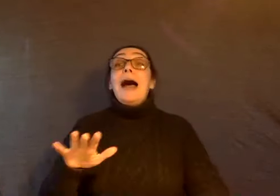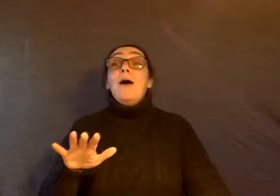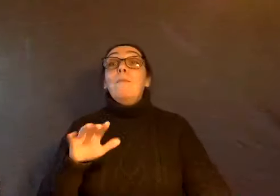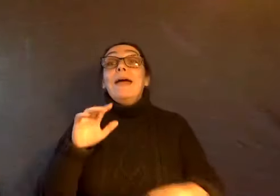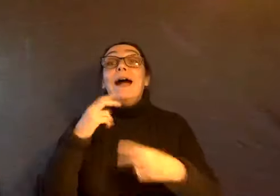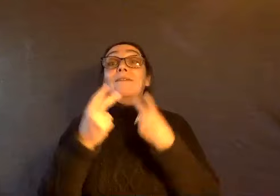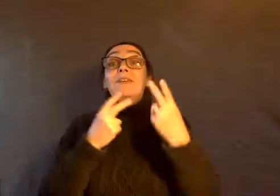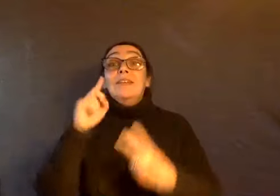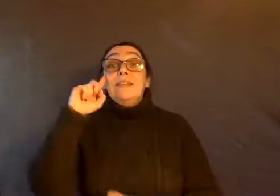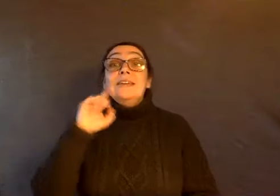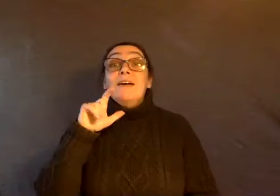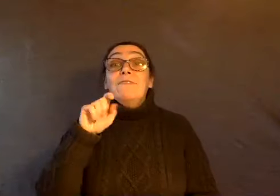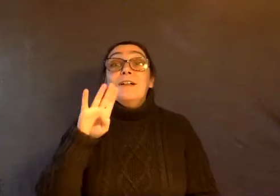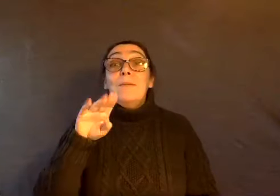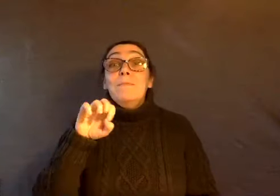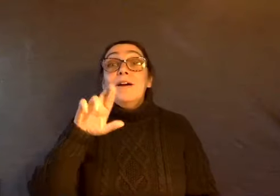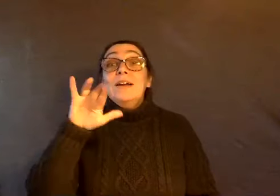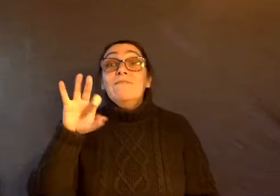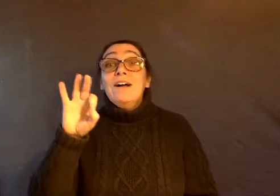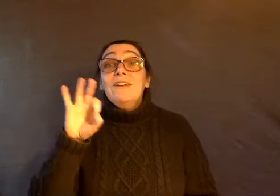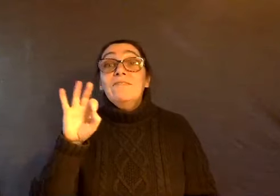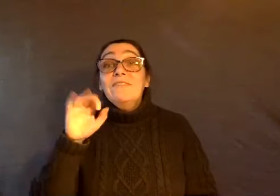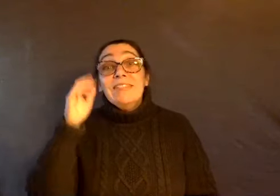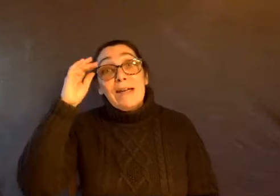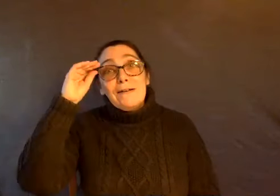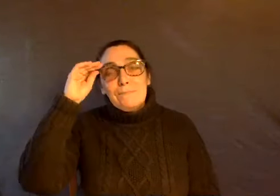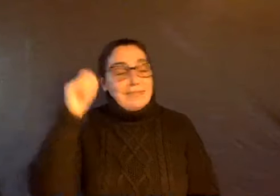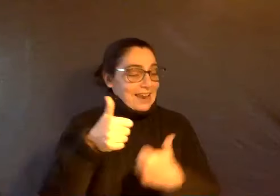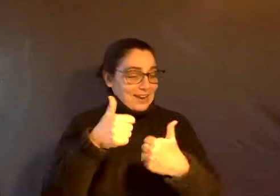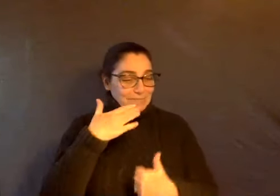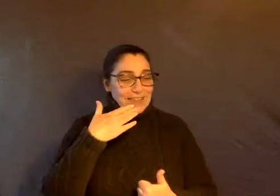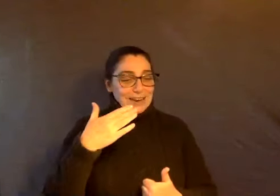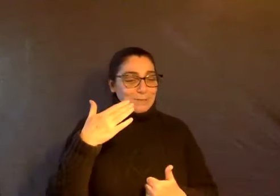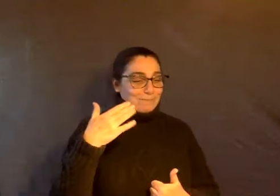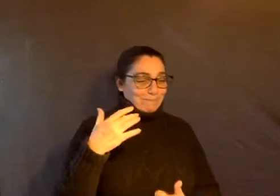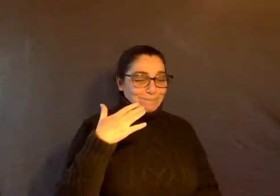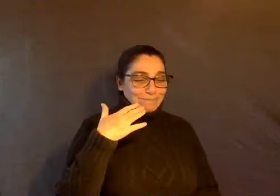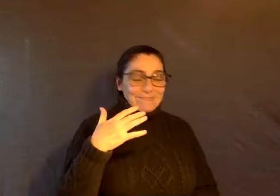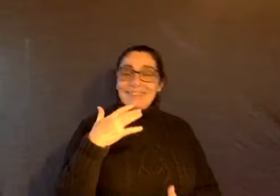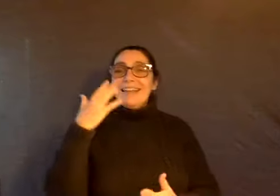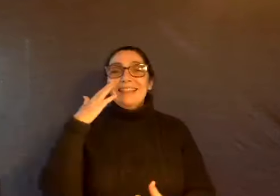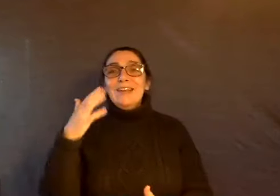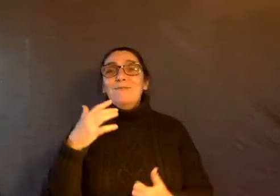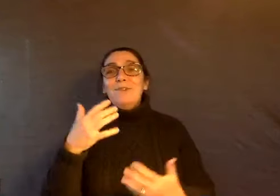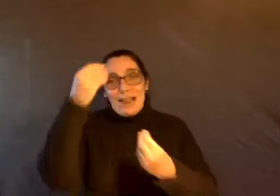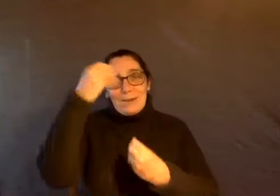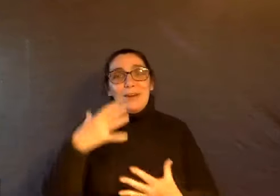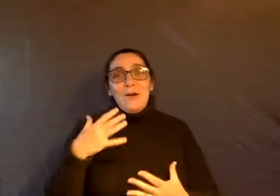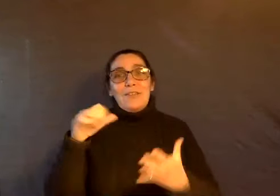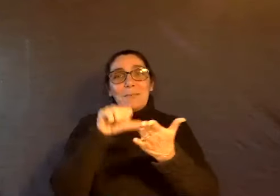Now, may I visit the deaf club, Mary Bava? Yes, you may. Thank you, thank you. Thank you for letting me know that the